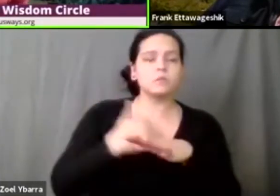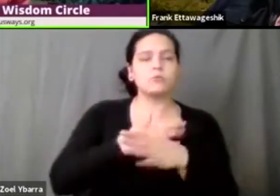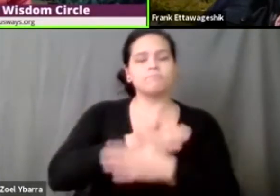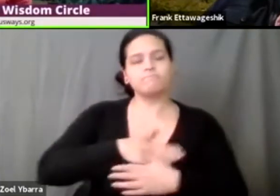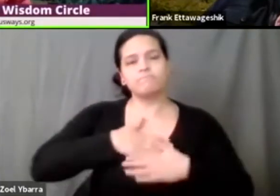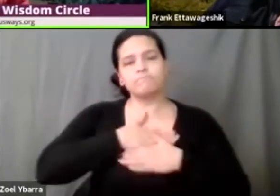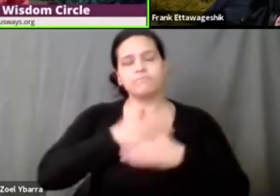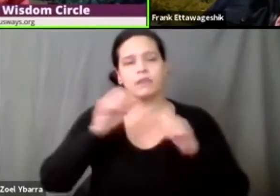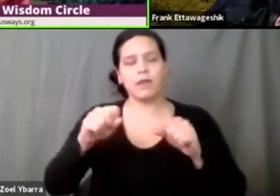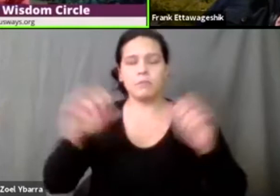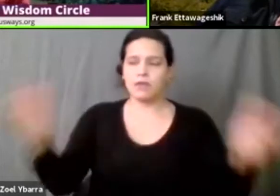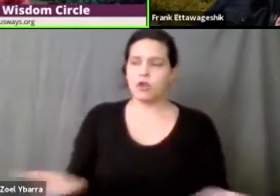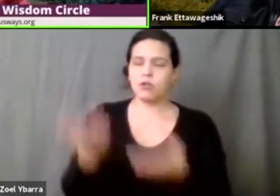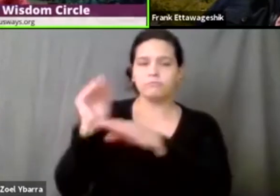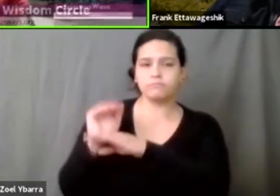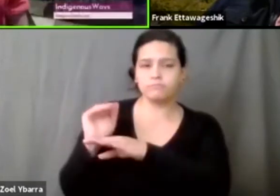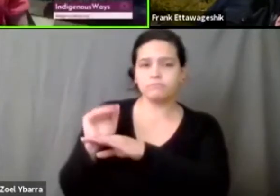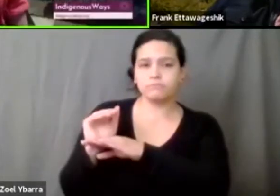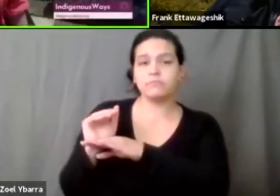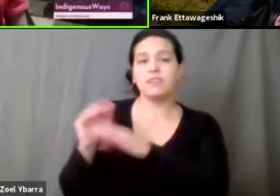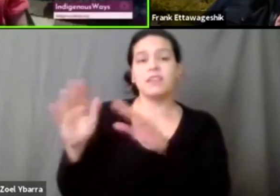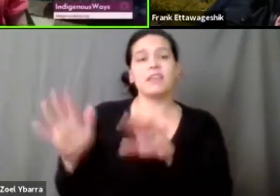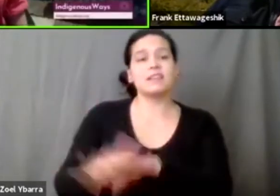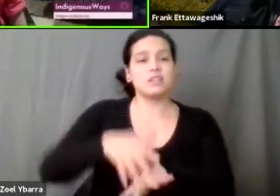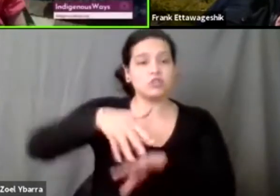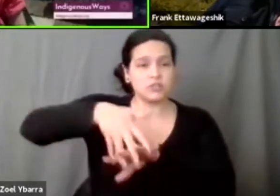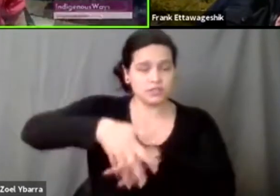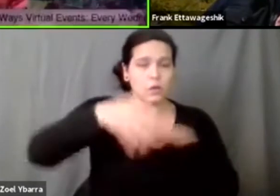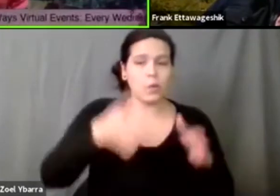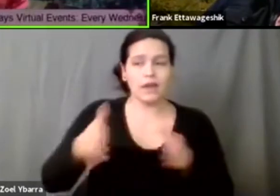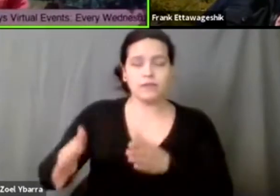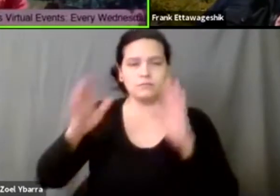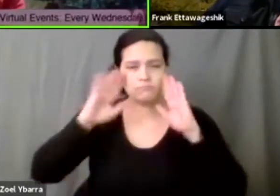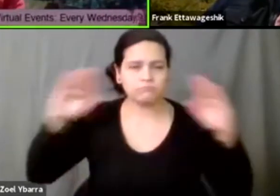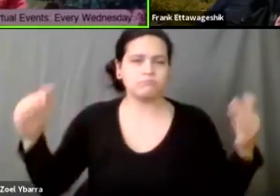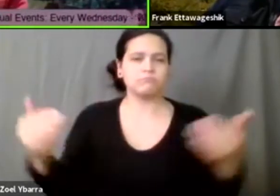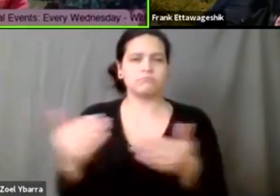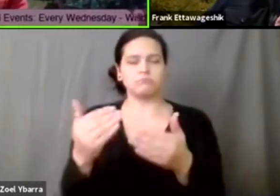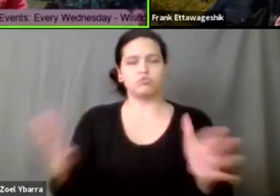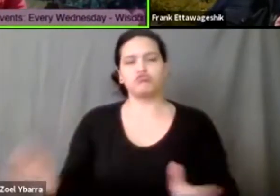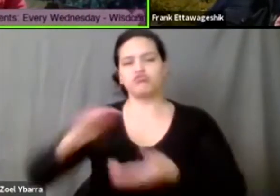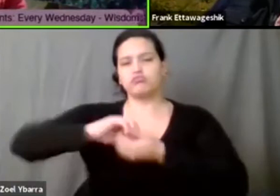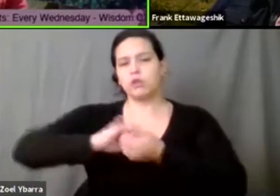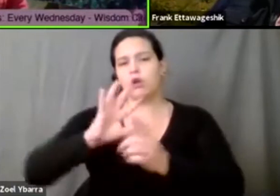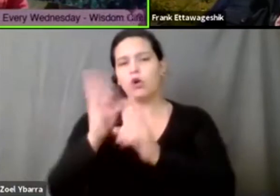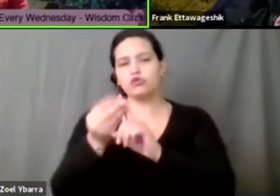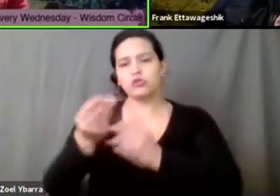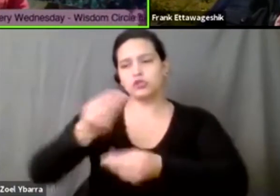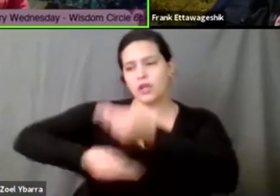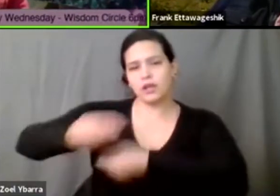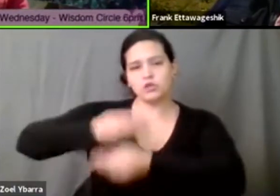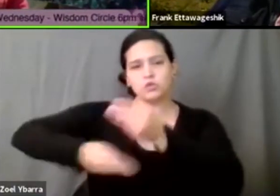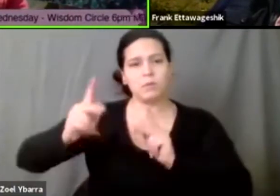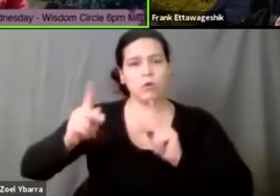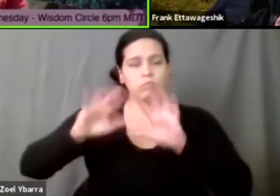all be here this evening. Indigenous Ways is dedicated to bridging cultural exchange with people globally. And